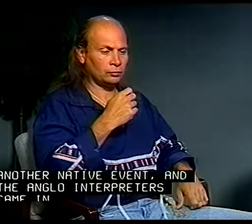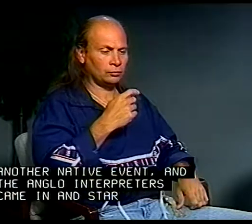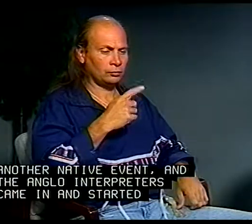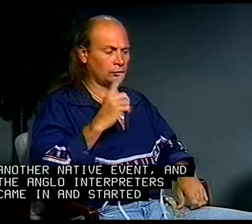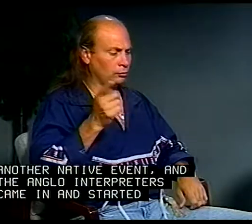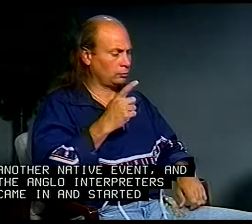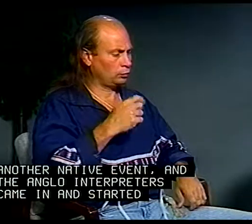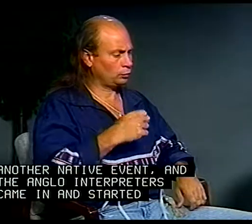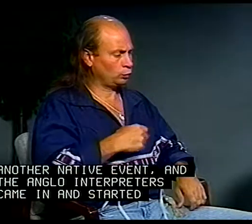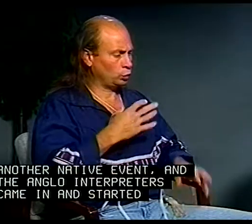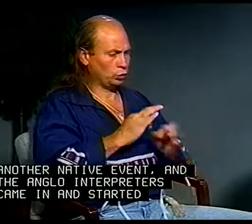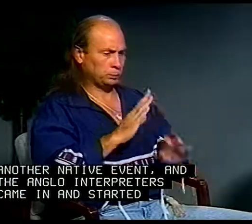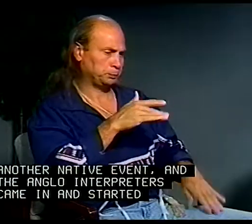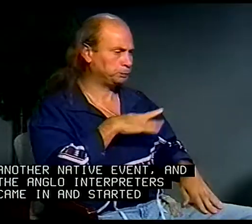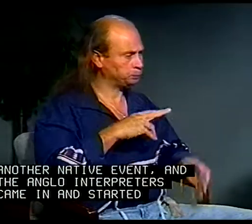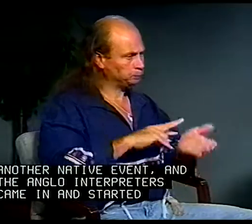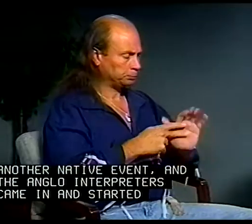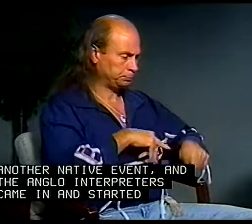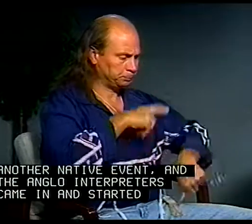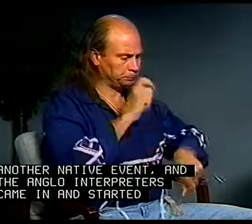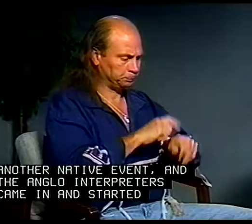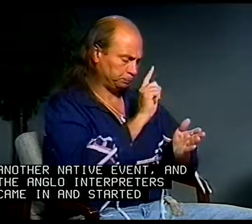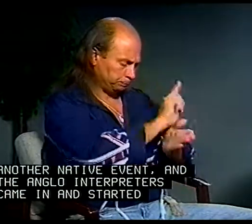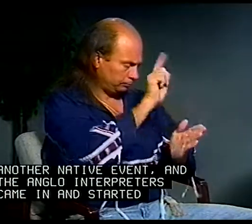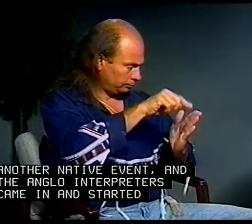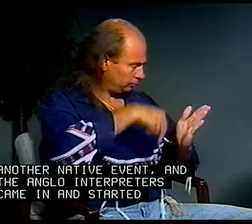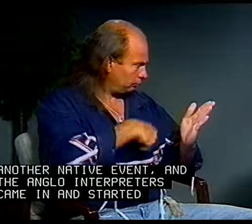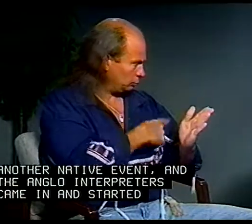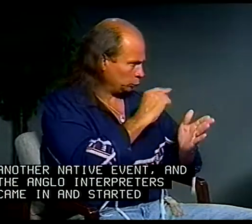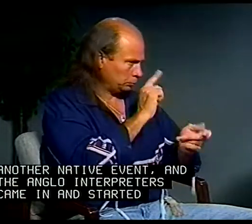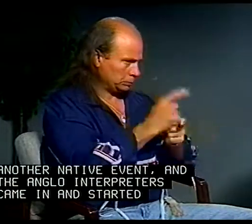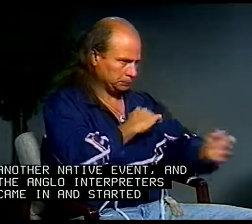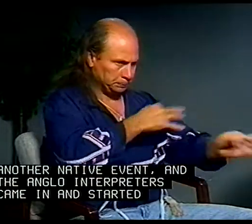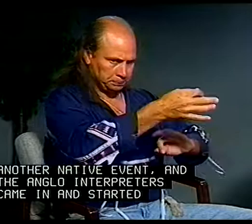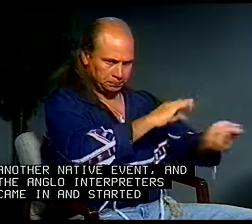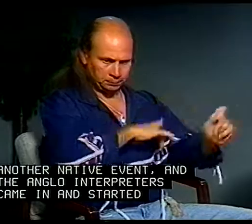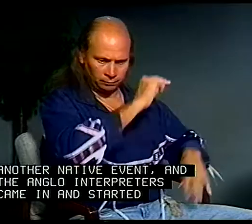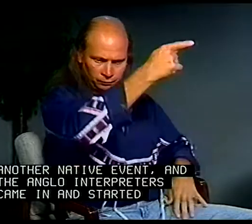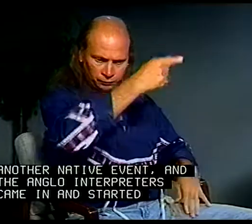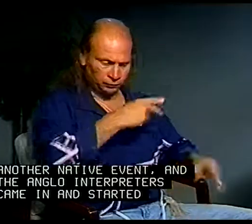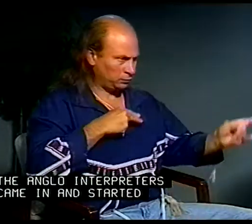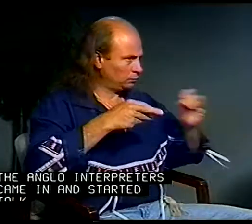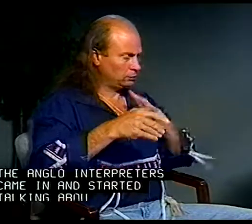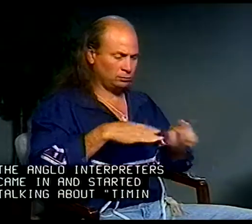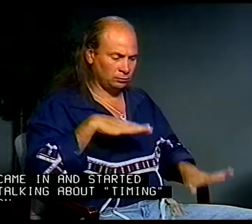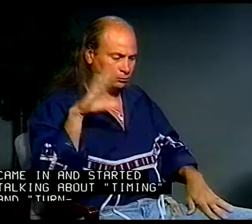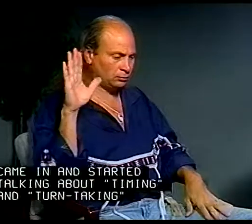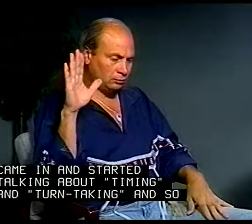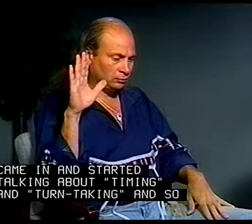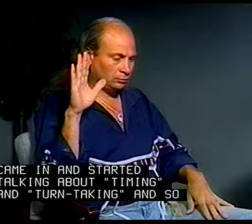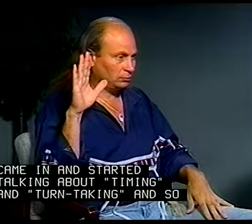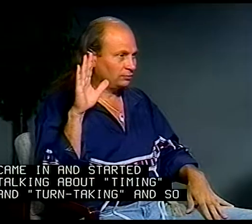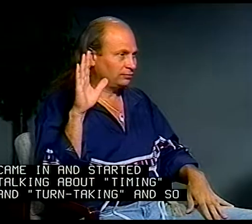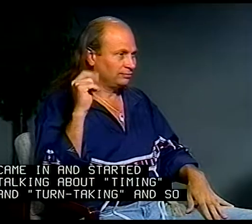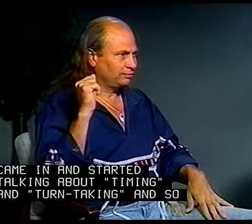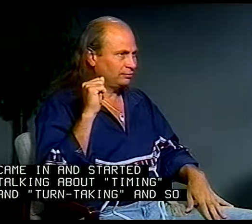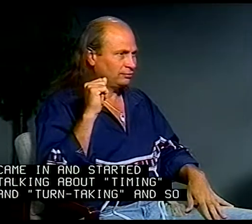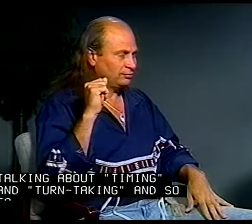at another native event, and the Anglo interpreters came in and started talking about timing and turn-taking